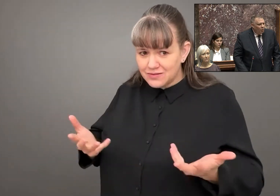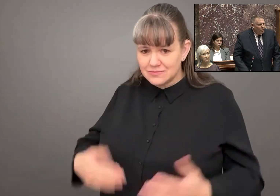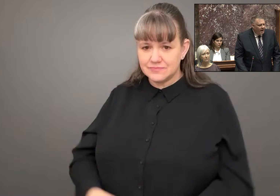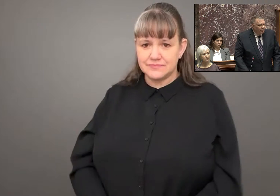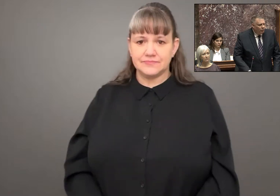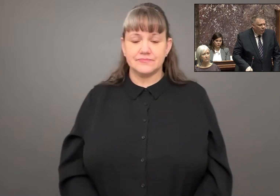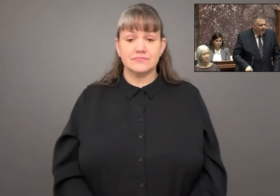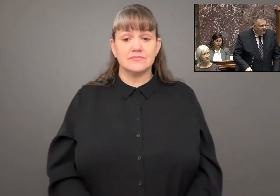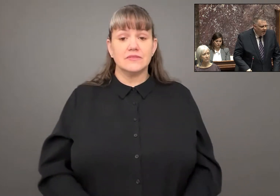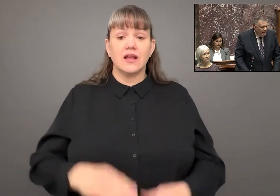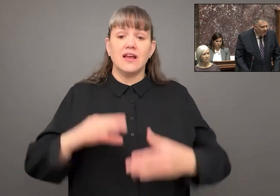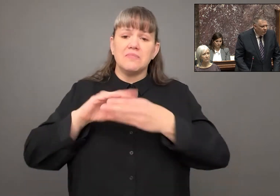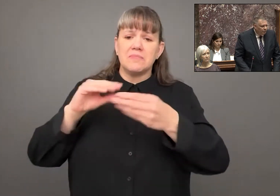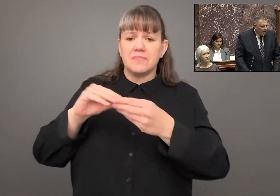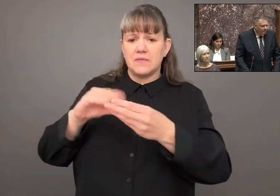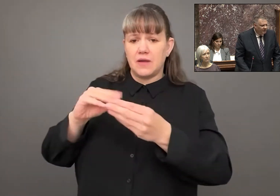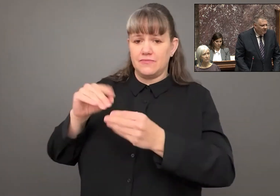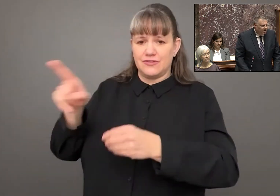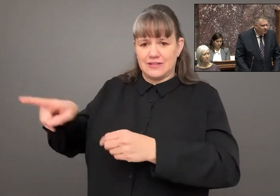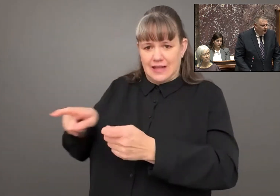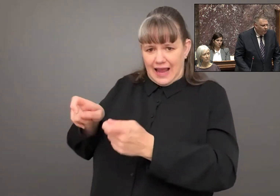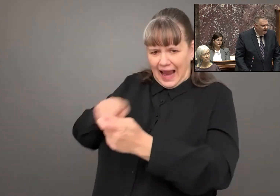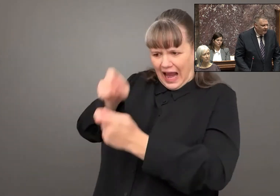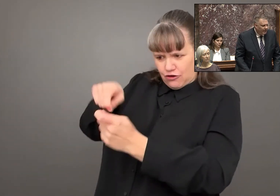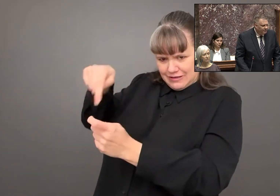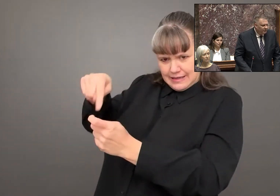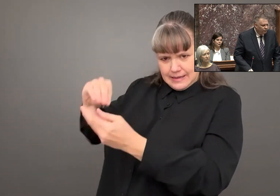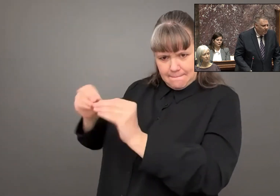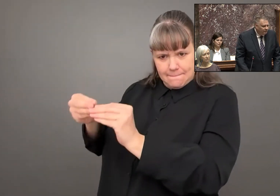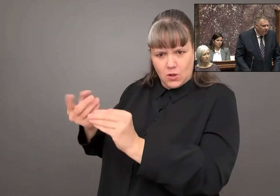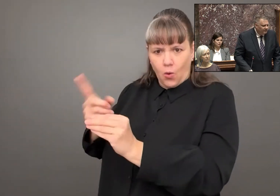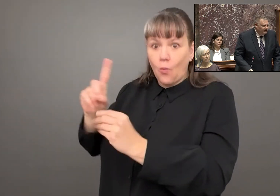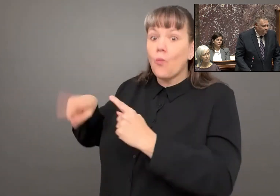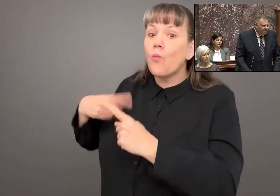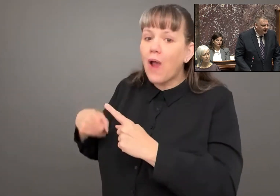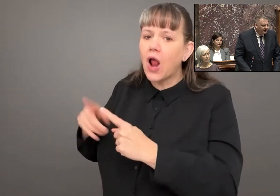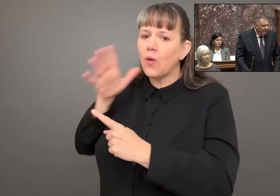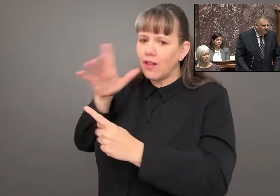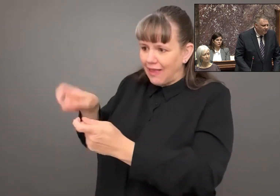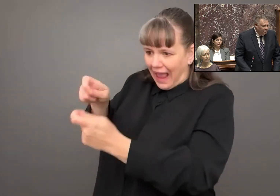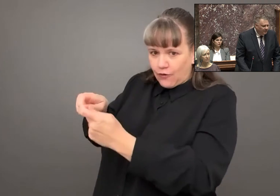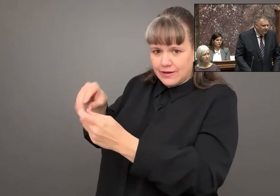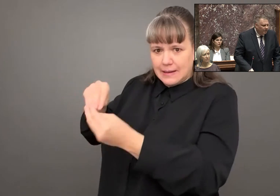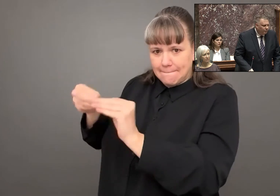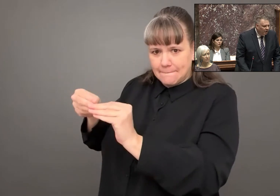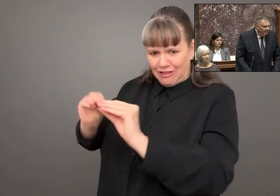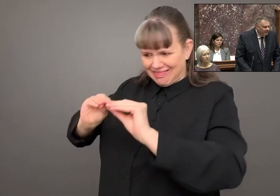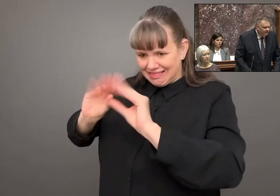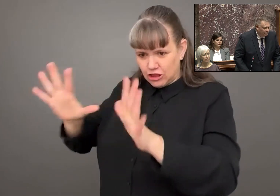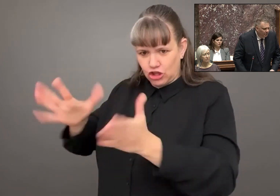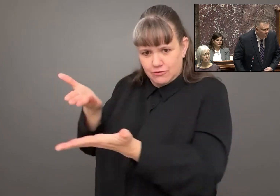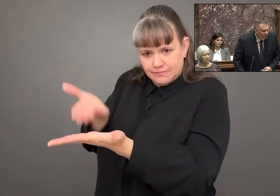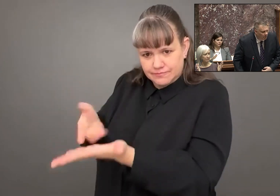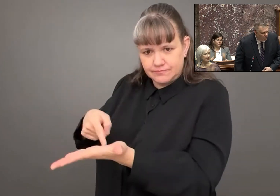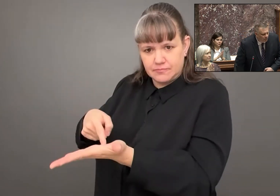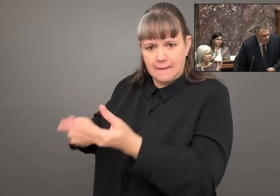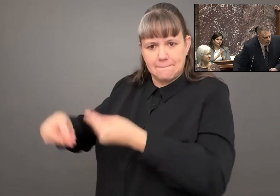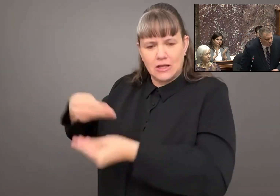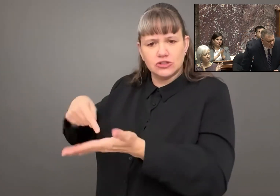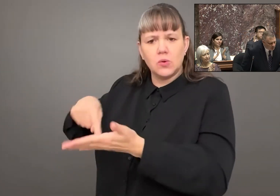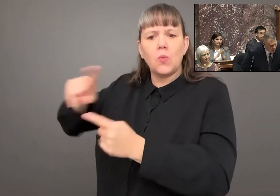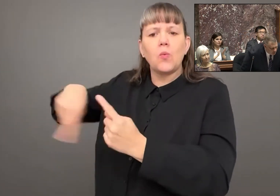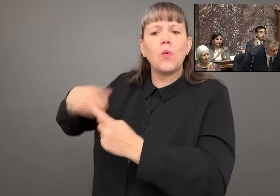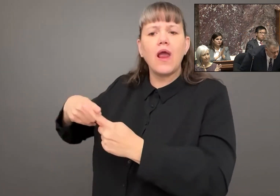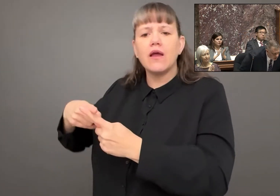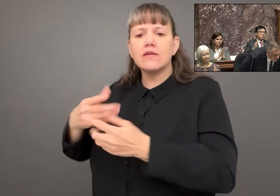numbers. When will we have an accurate representation of what is happening to the revenues and expenses in this province?